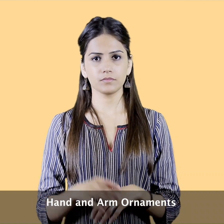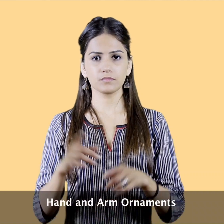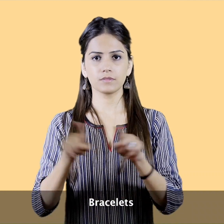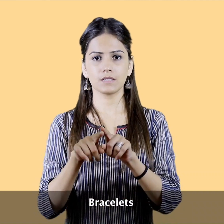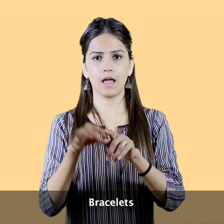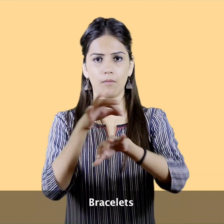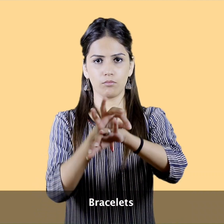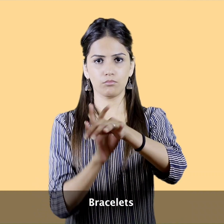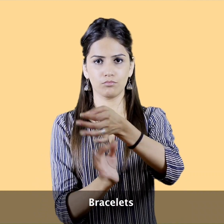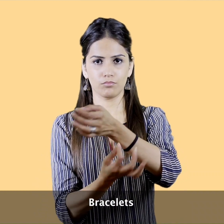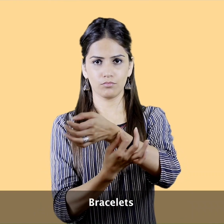bracelets,